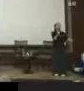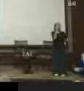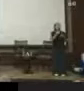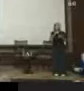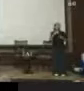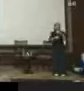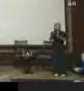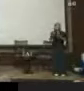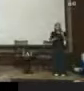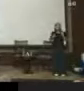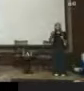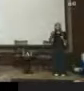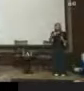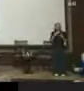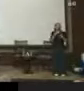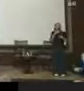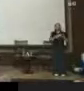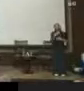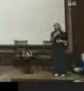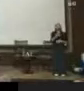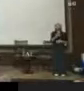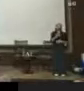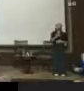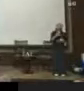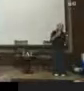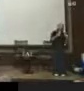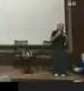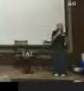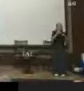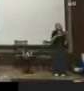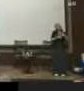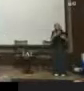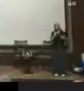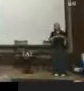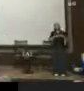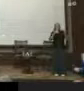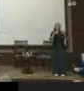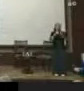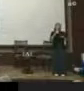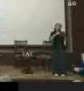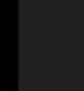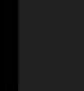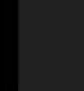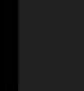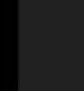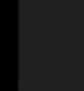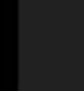as their qualification. Disability is your identity and not your qualification for a job or thing.